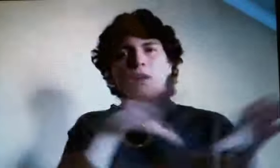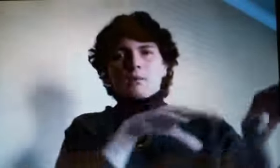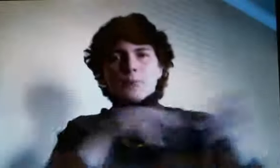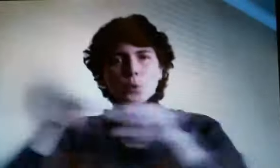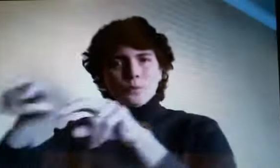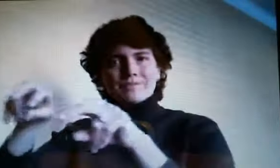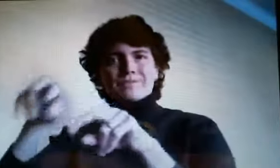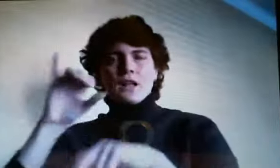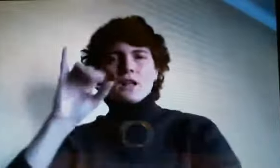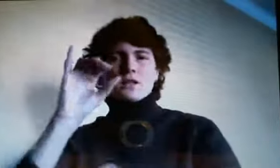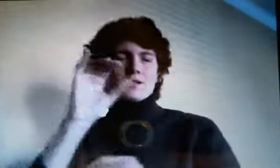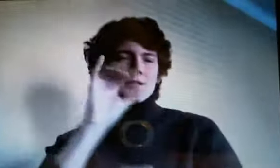applied and taken off.